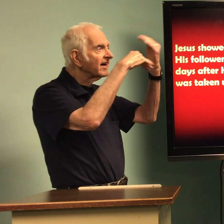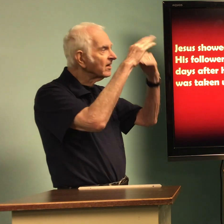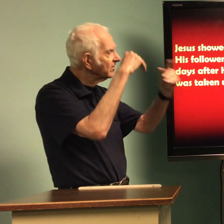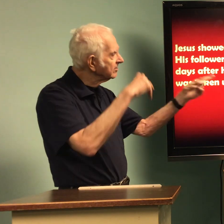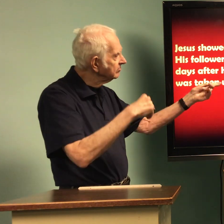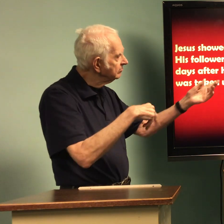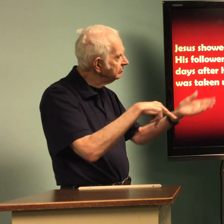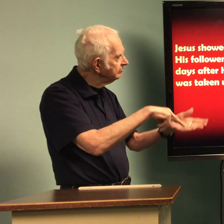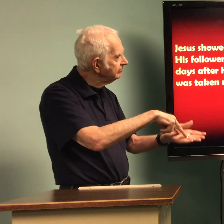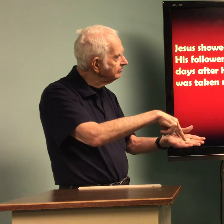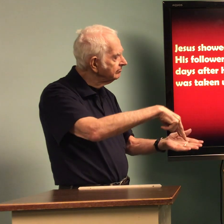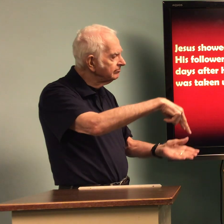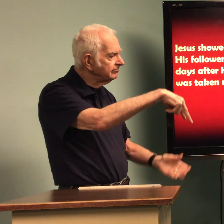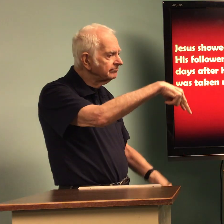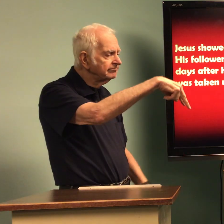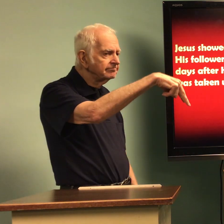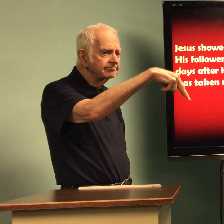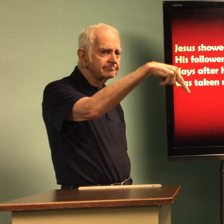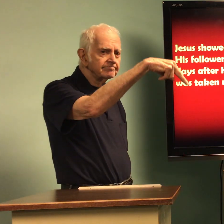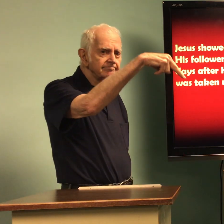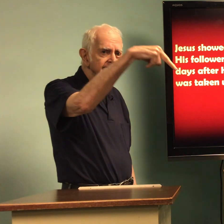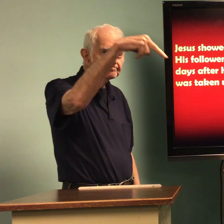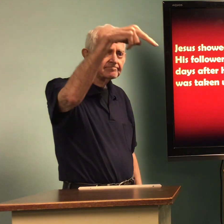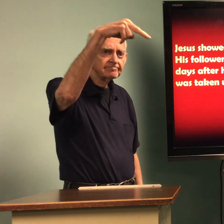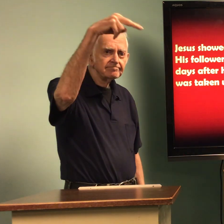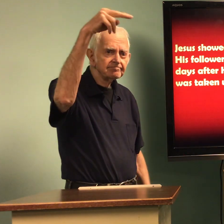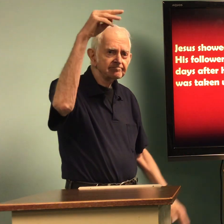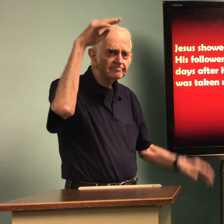into heaven. He ascended.